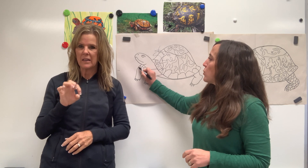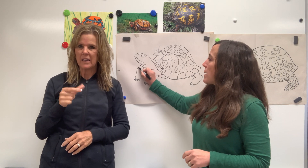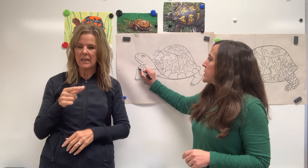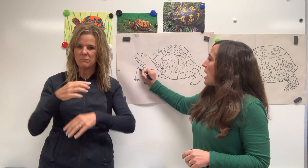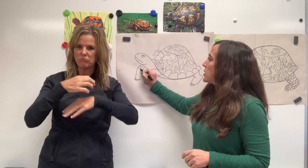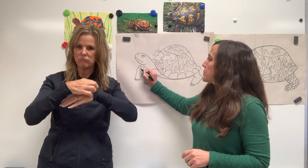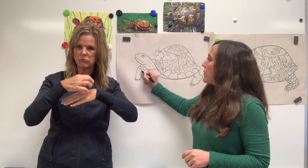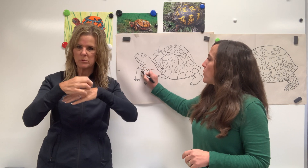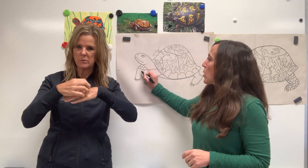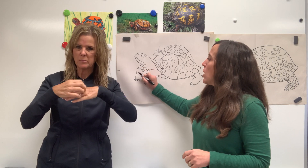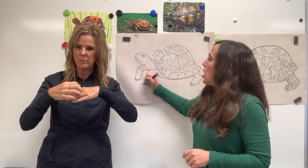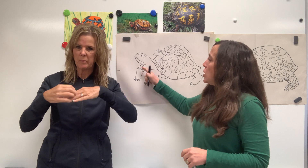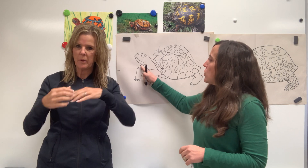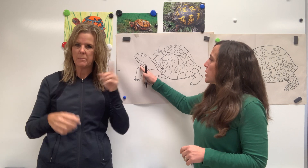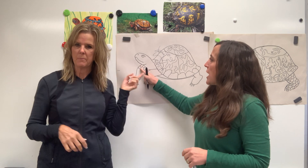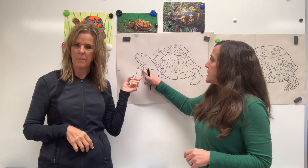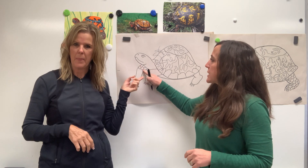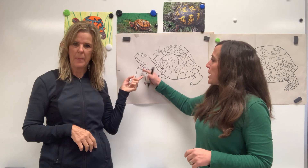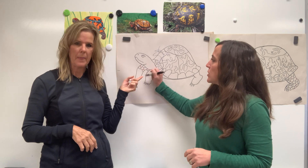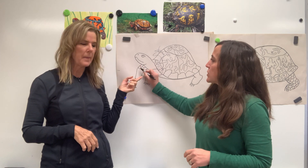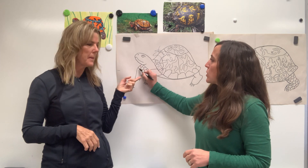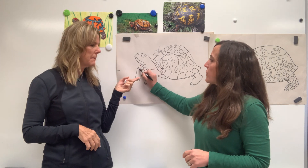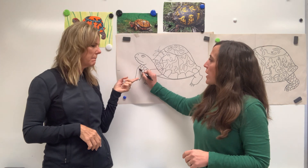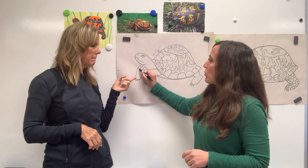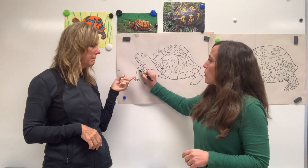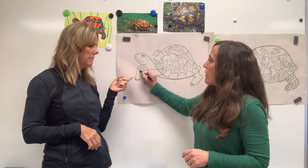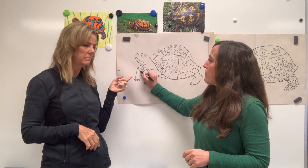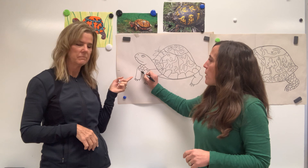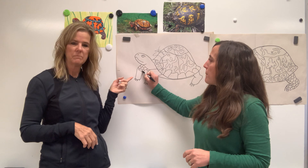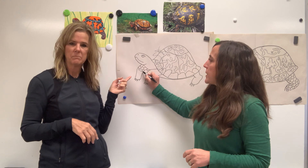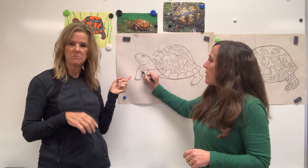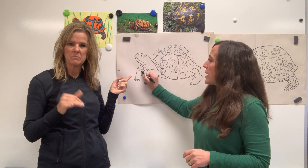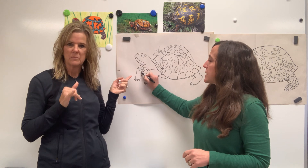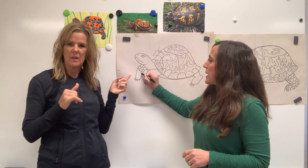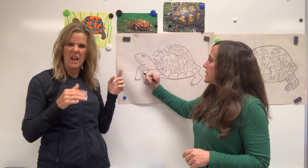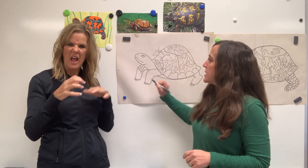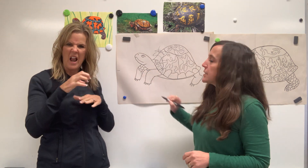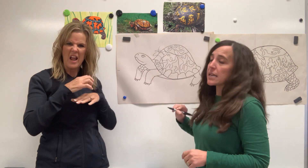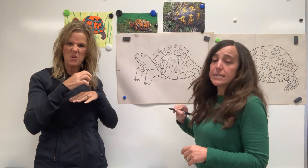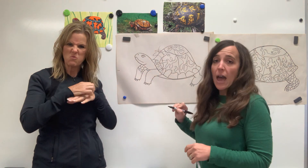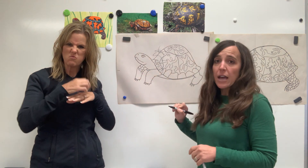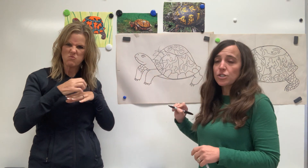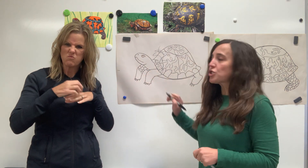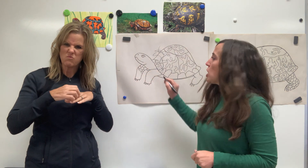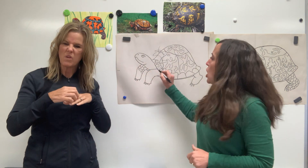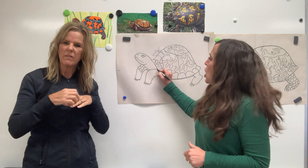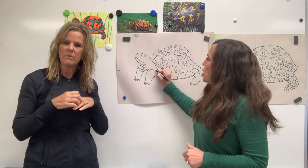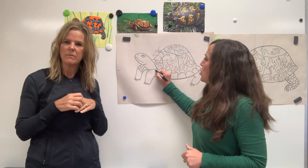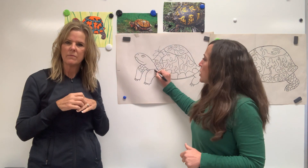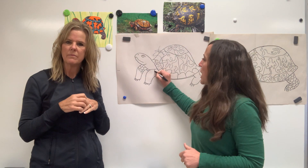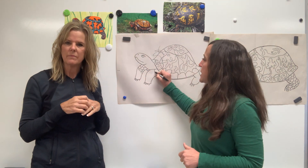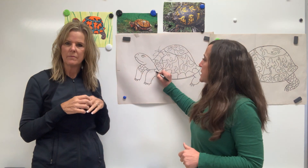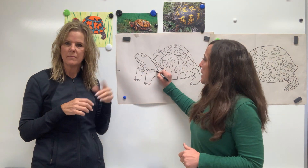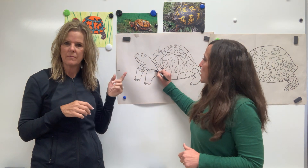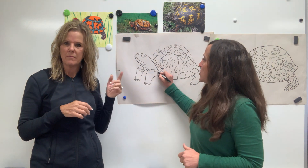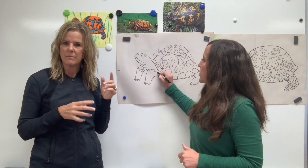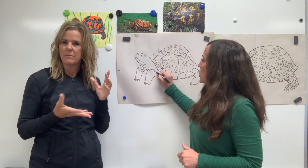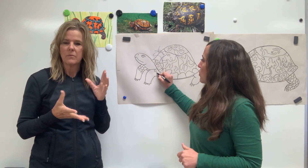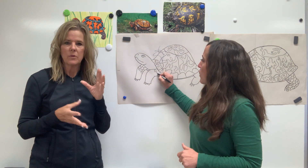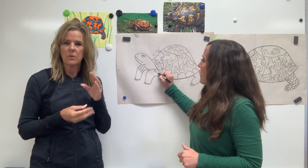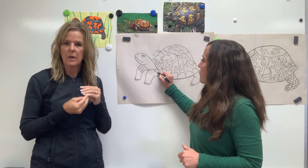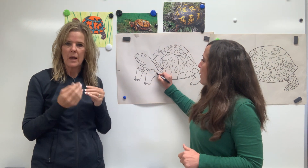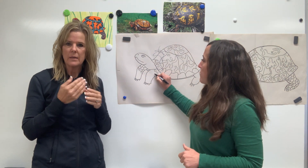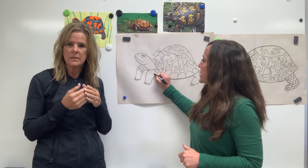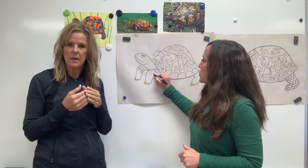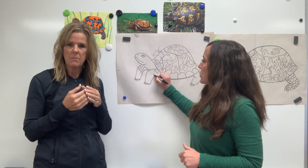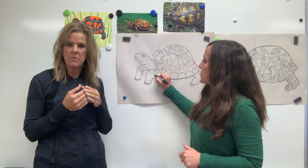few reptiles before. You could add scales sort of like rough, bumpy lines like this that touch. You could add scales that